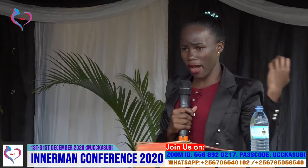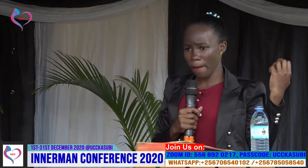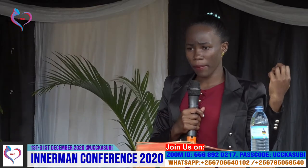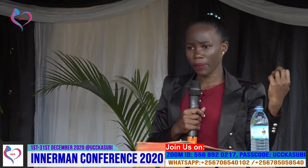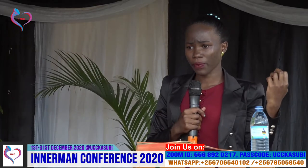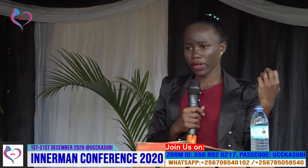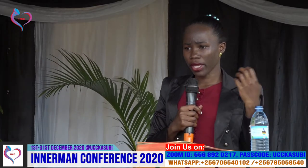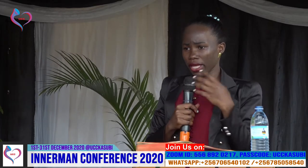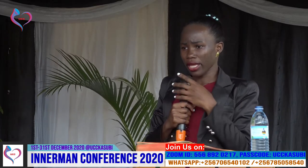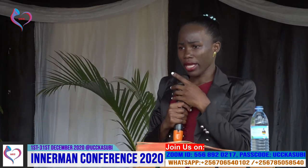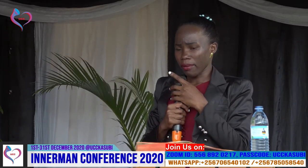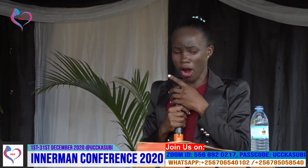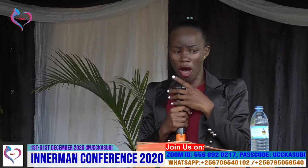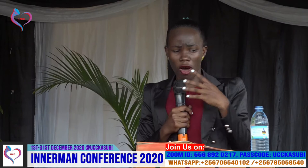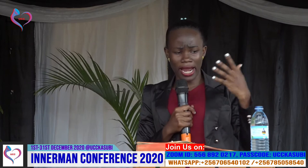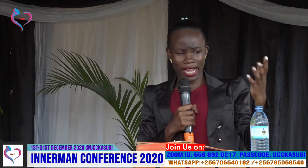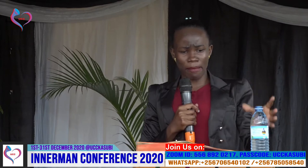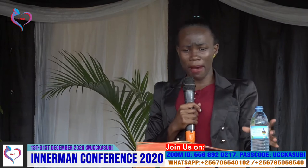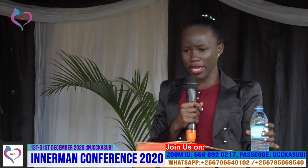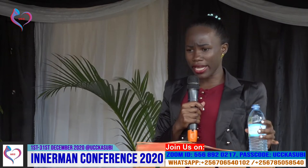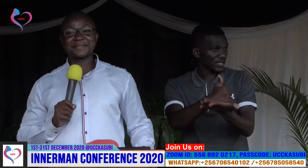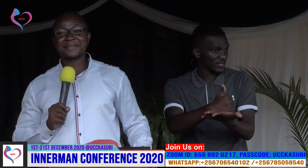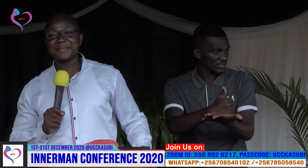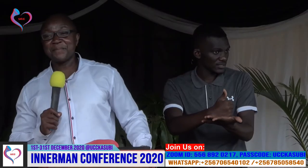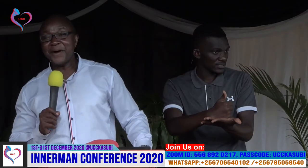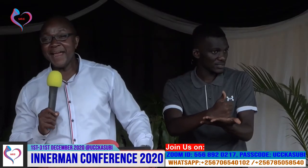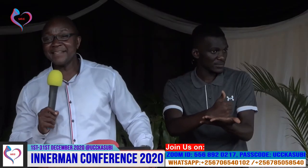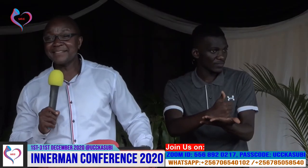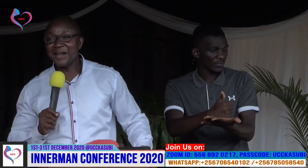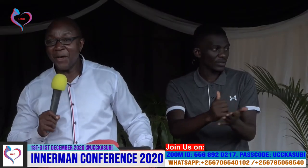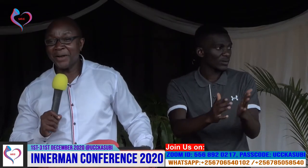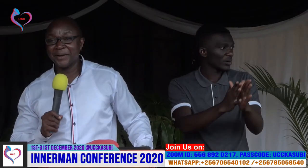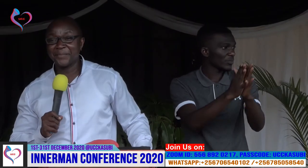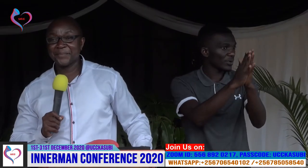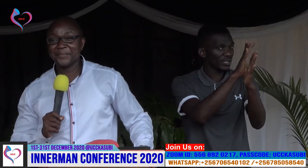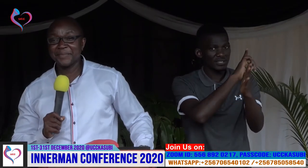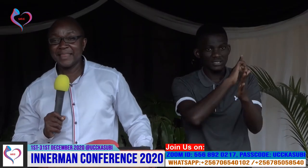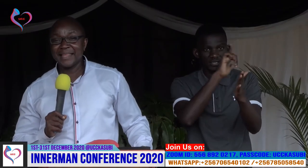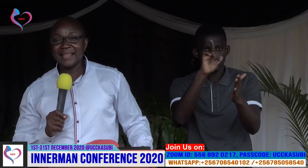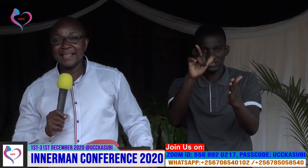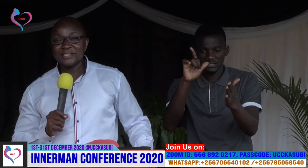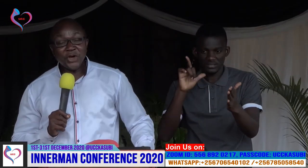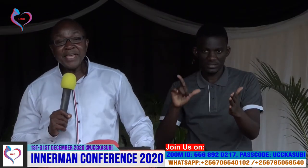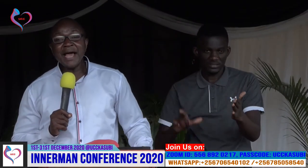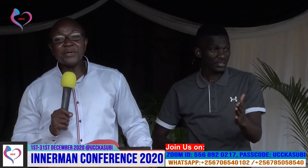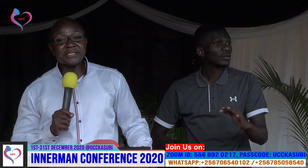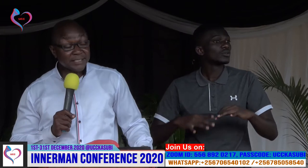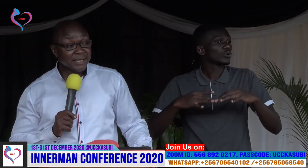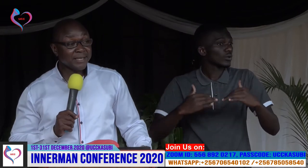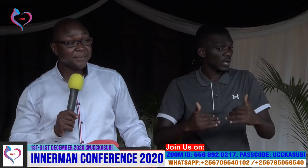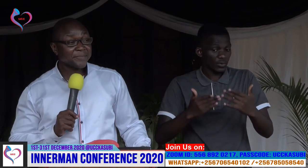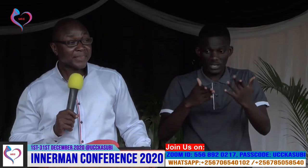being. If you are still with me, say amen. Praise the Lord. So here